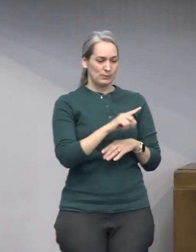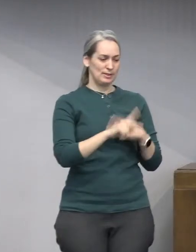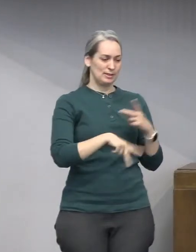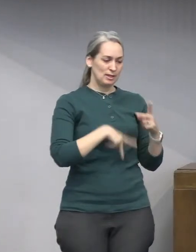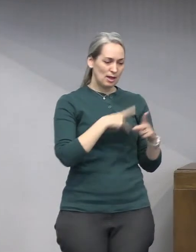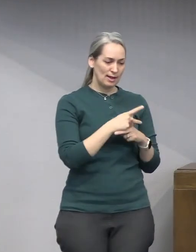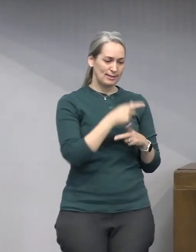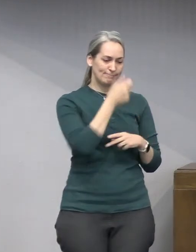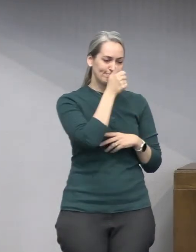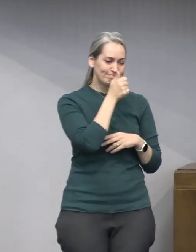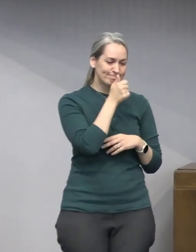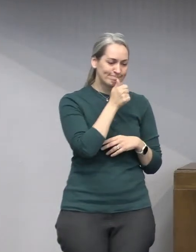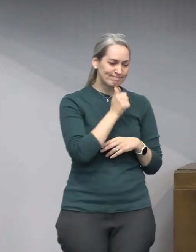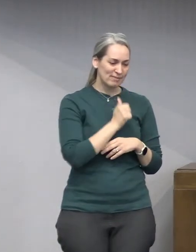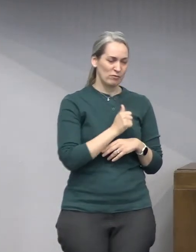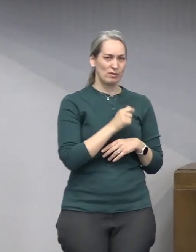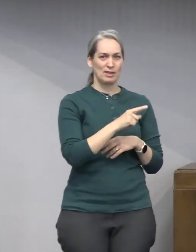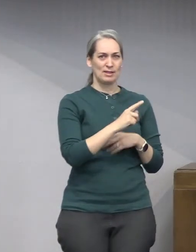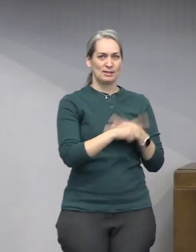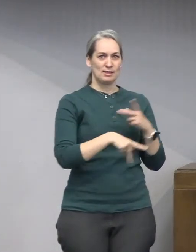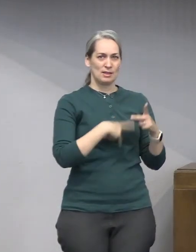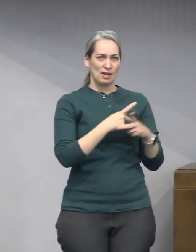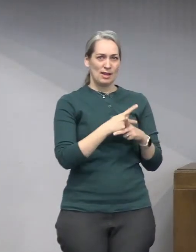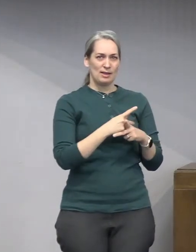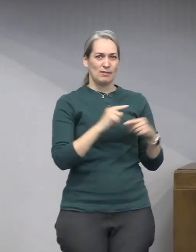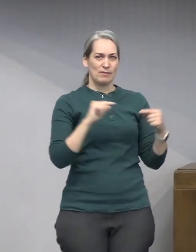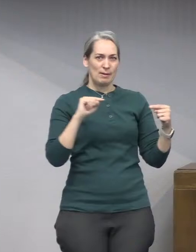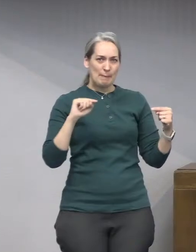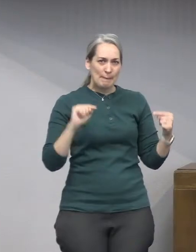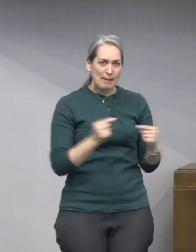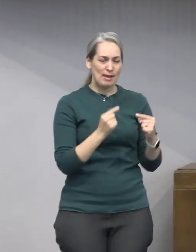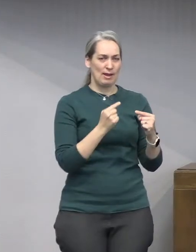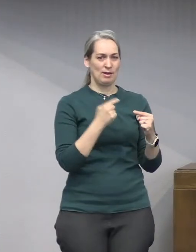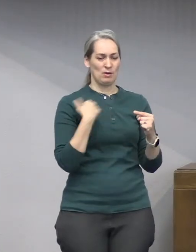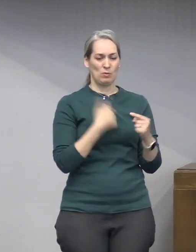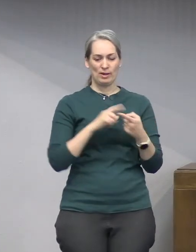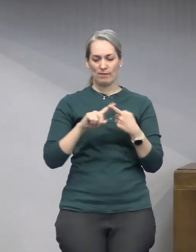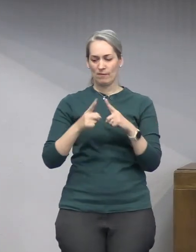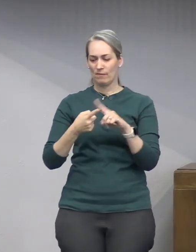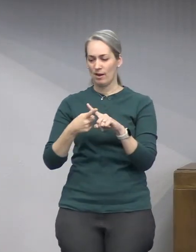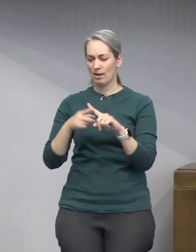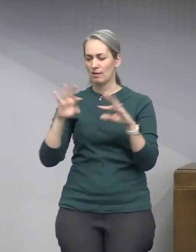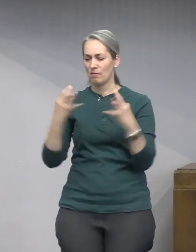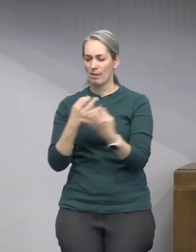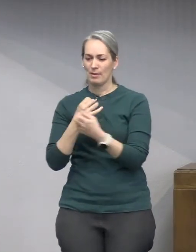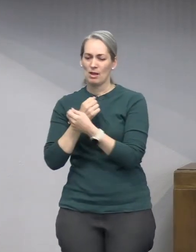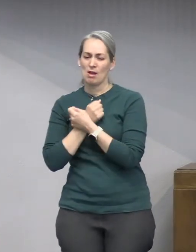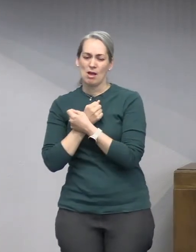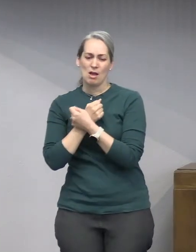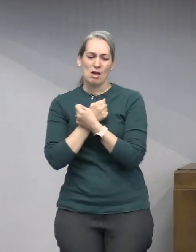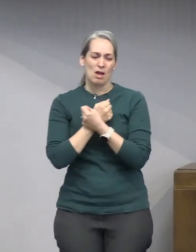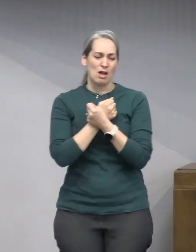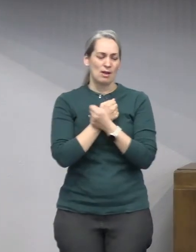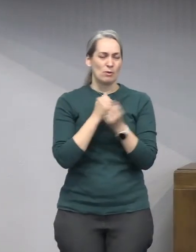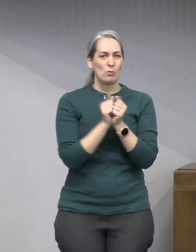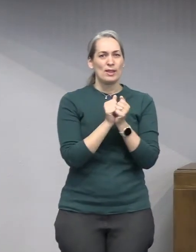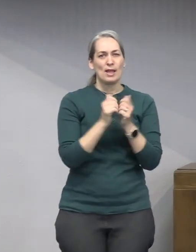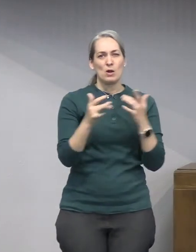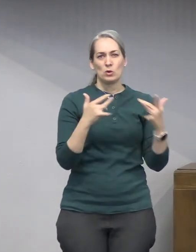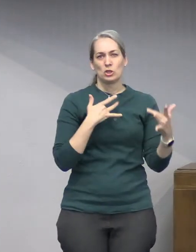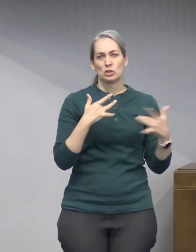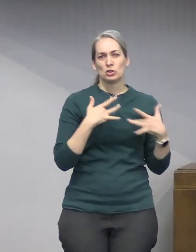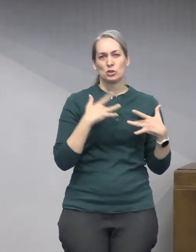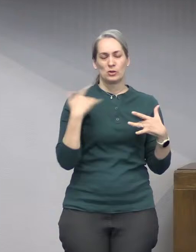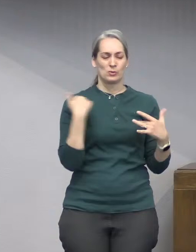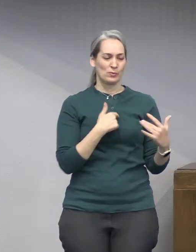not used to this type of pain. We hug our friends and family without concern.